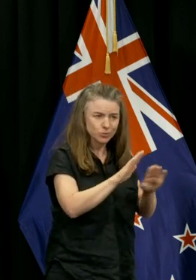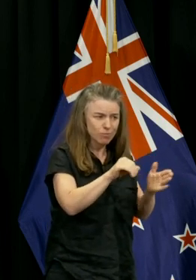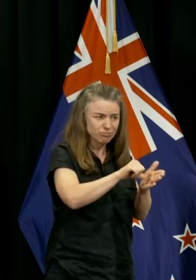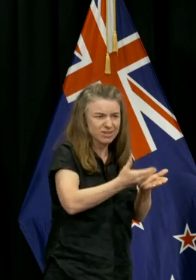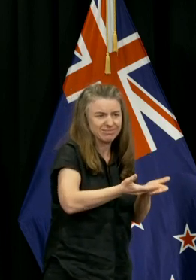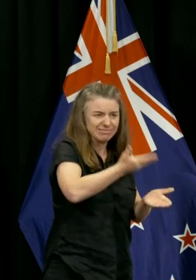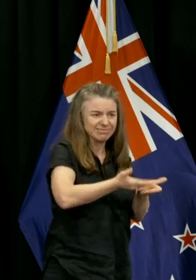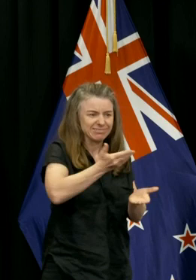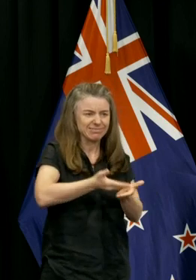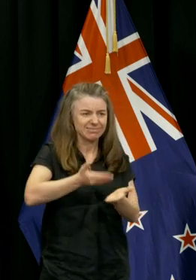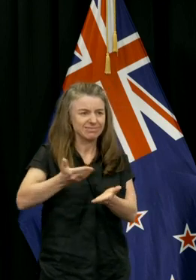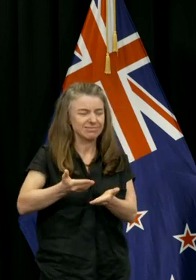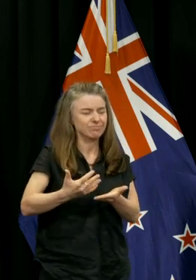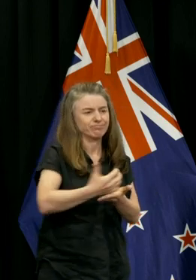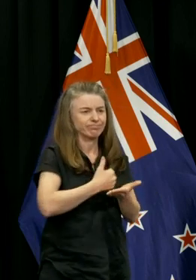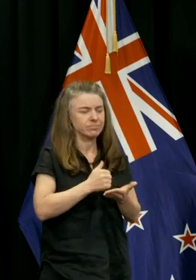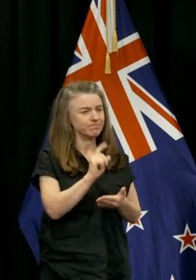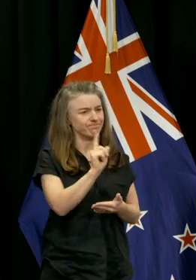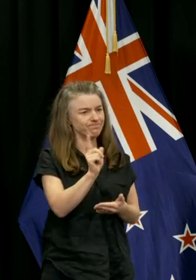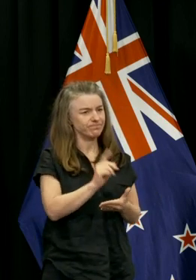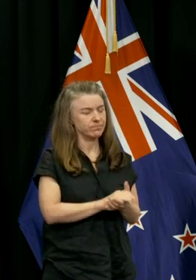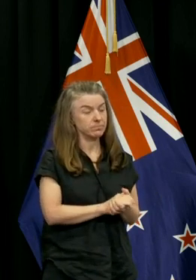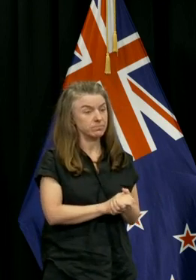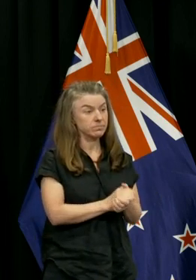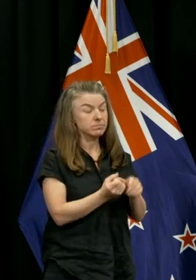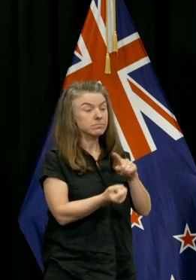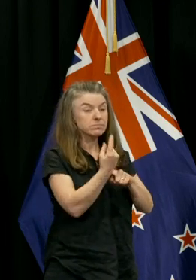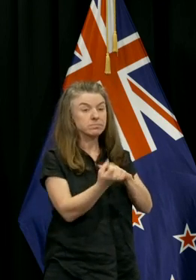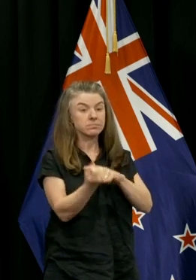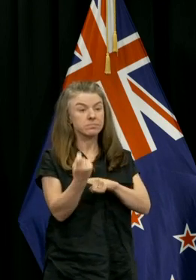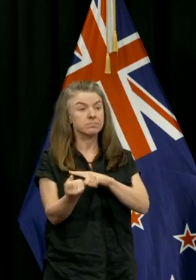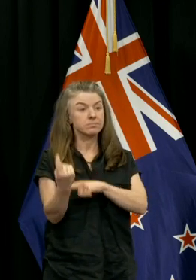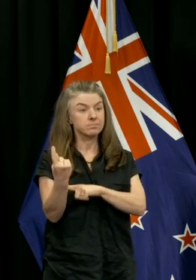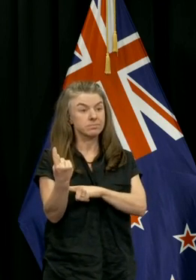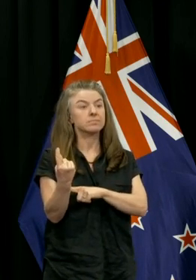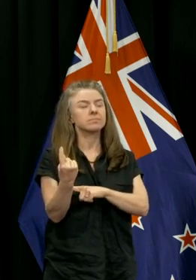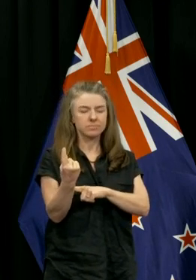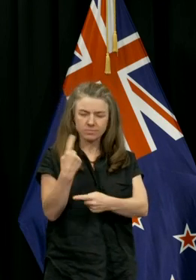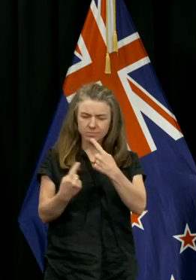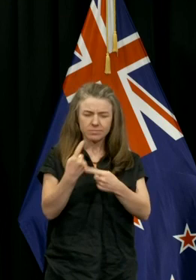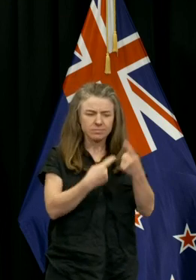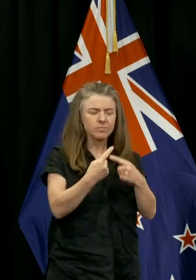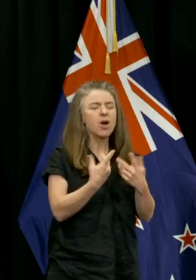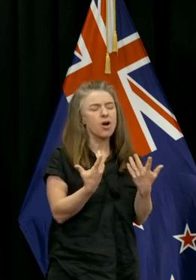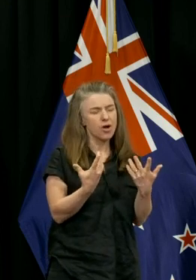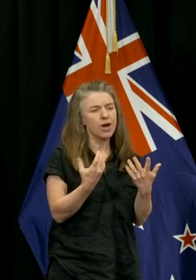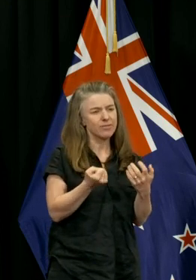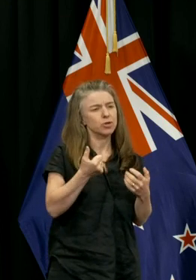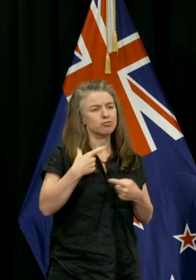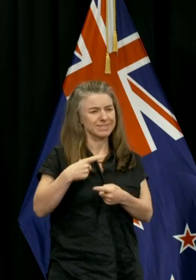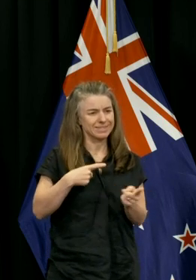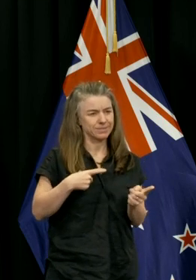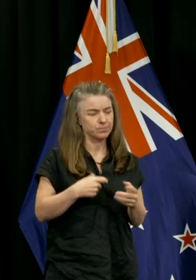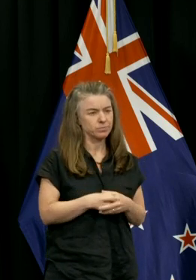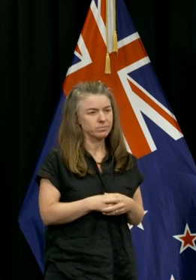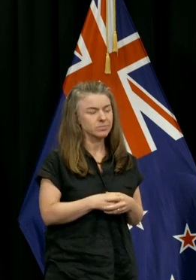In each case that has been raised publicly, there has been a very specific explanation for what has happened there. In the case, I believe,